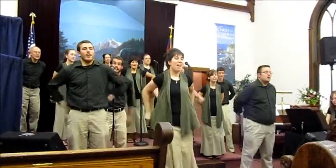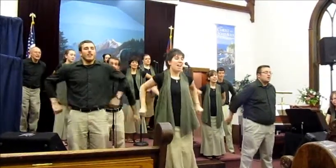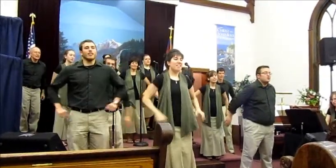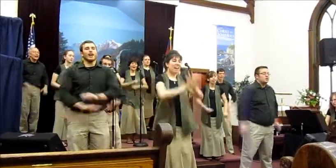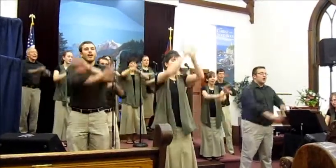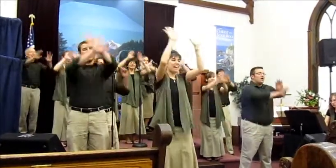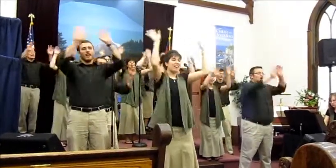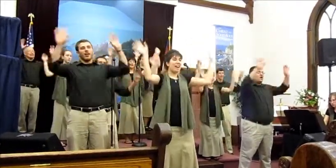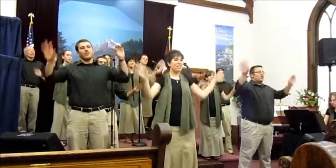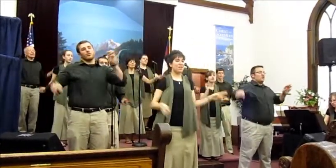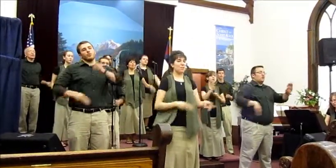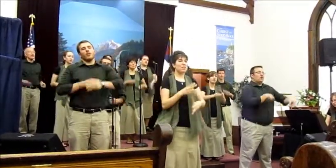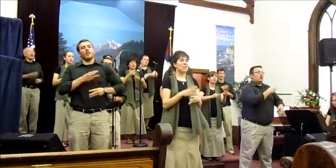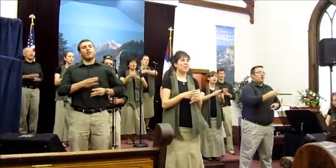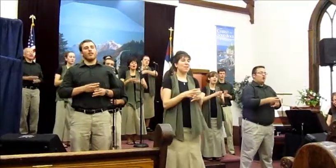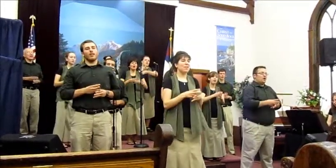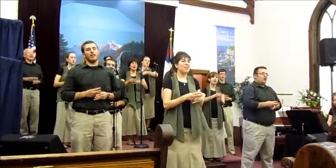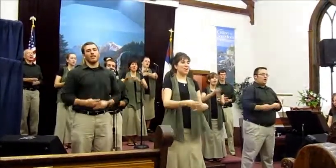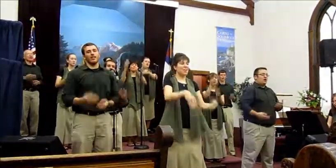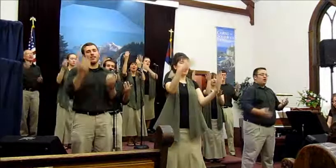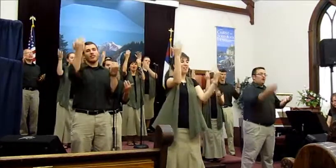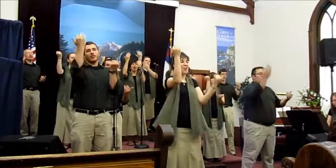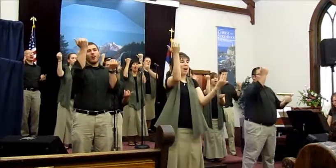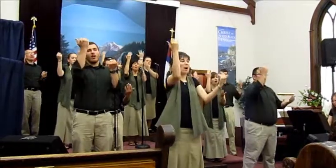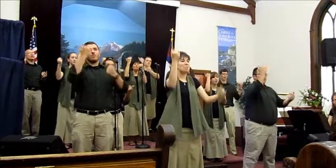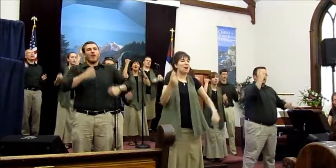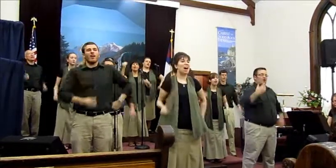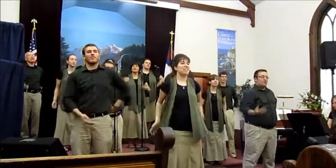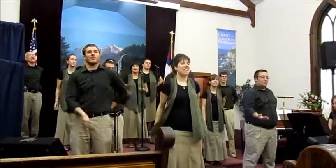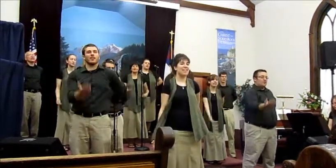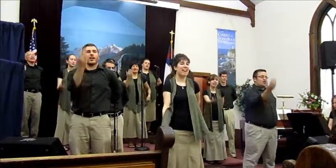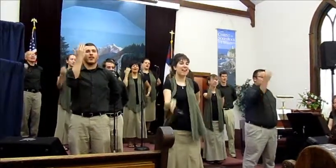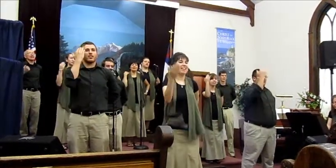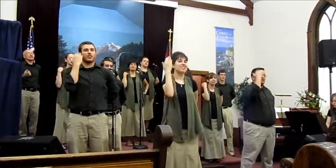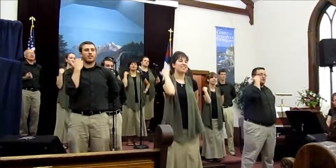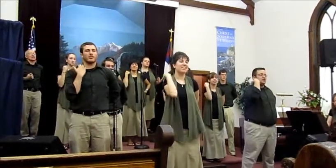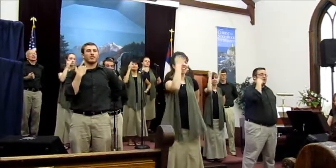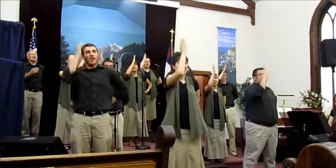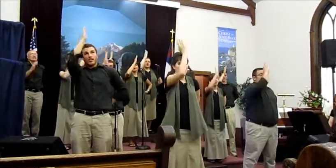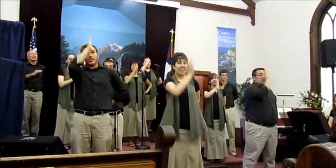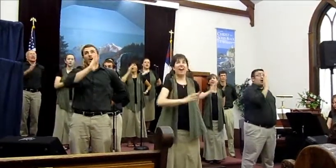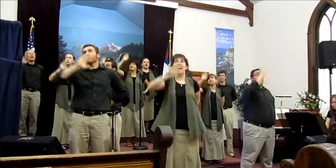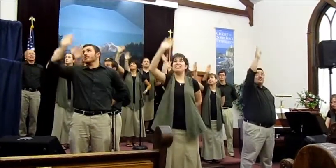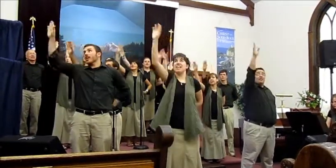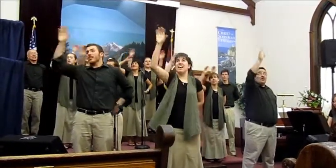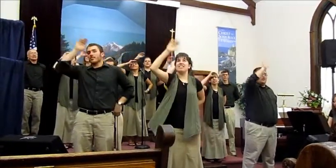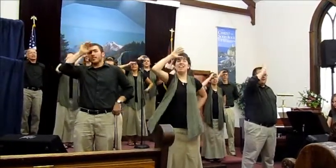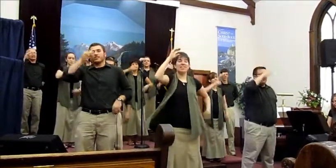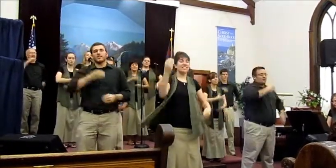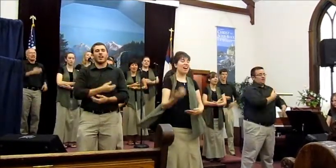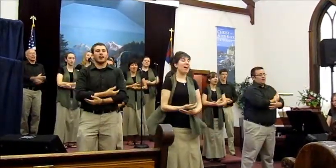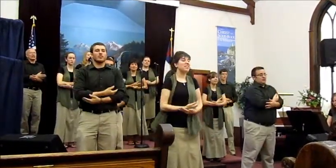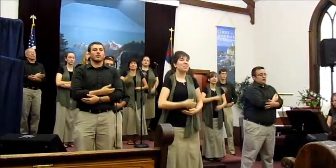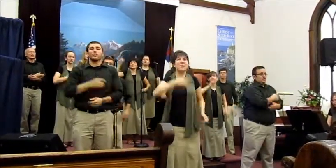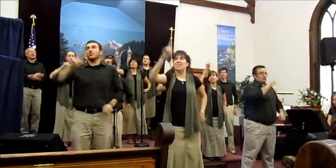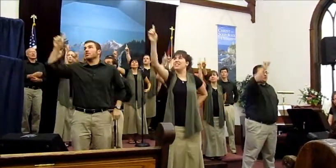Light of the world, hope of the ages, God sent His Son to the